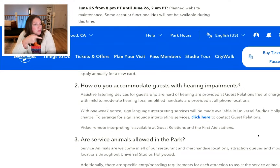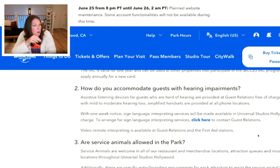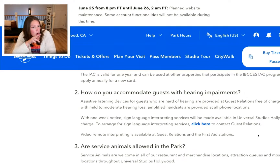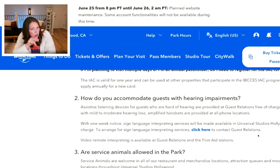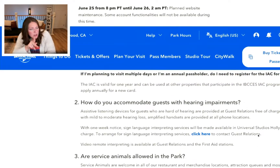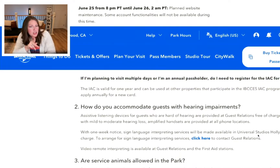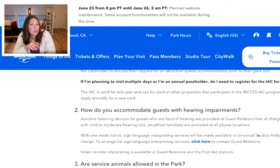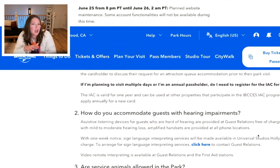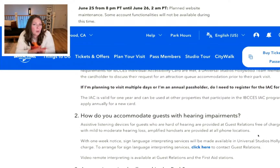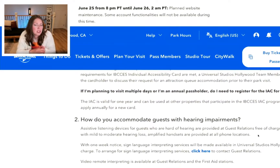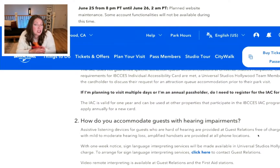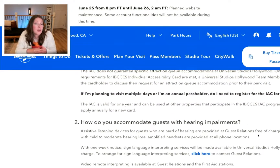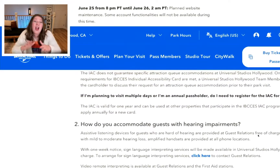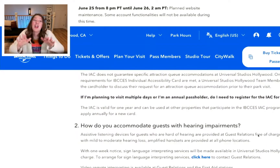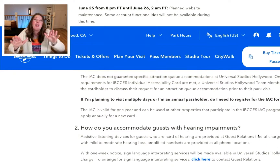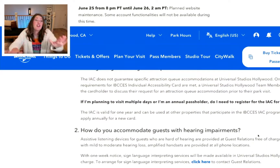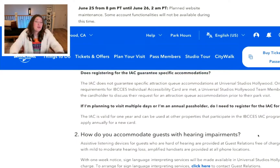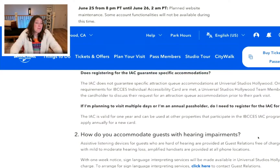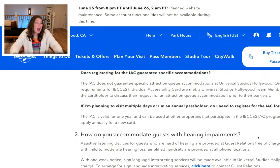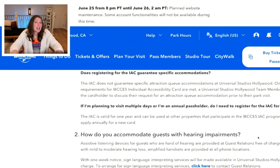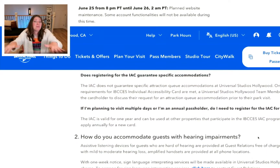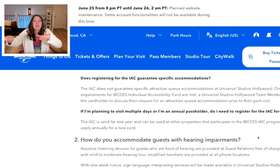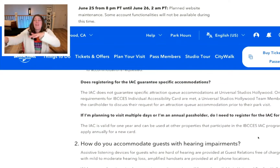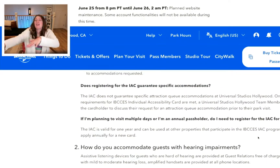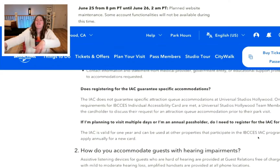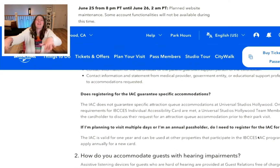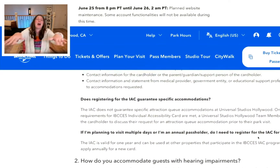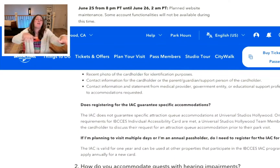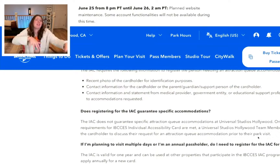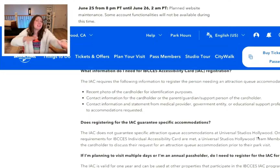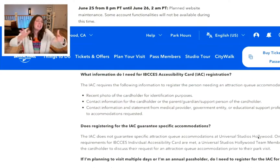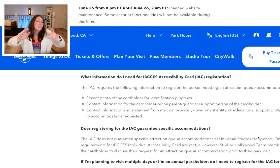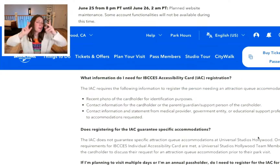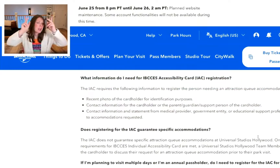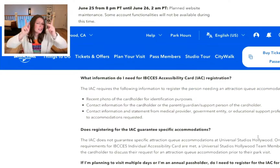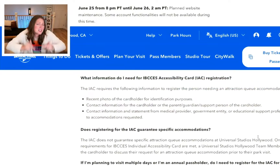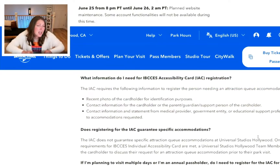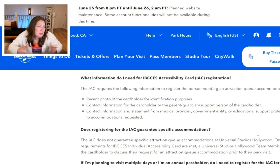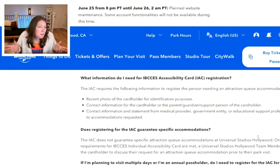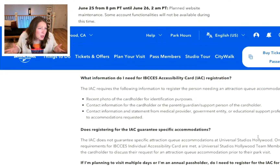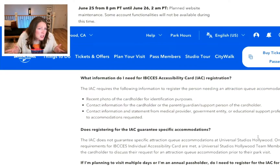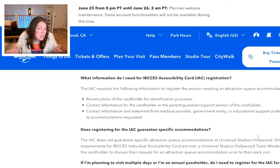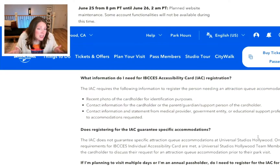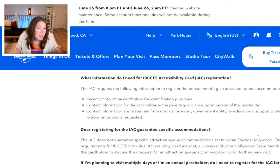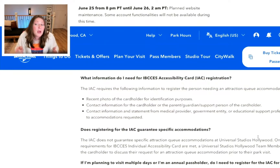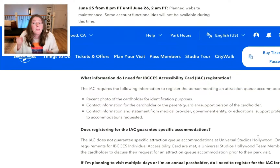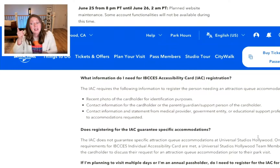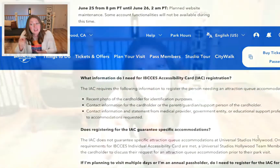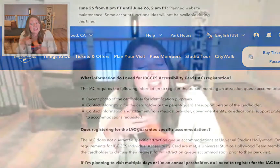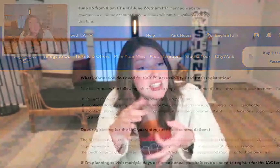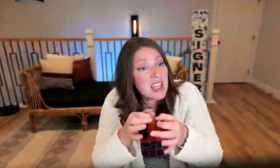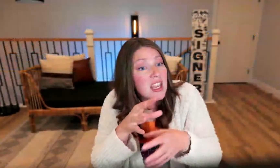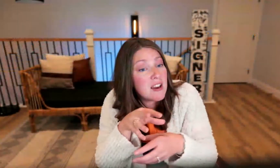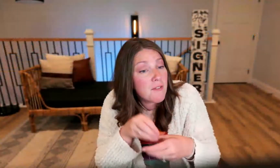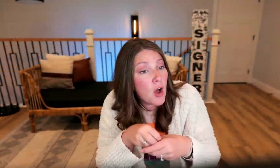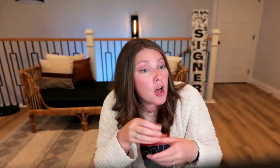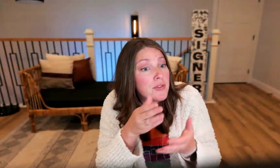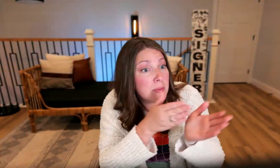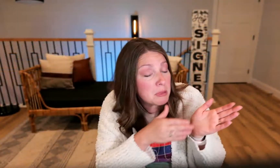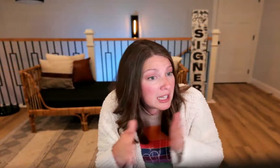which parks you're going to. You might be a fly by the seat of your pants type of person, but this involves